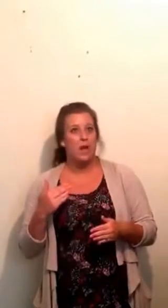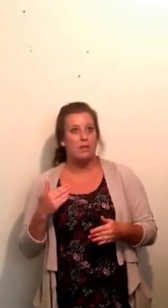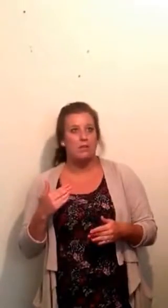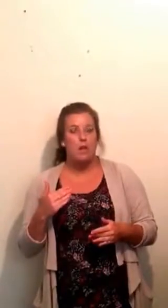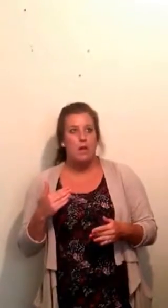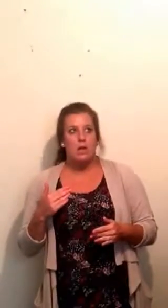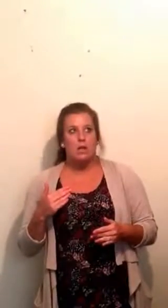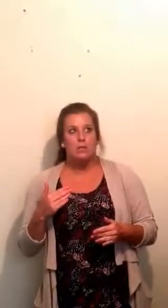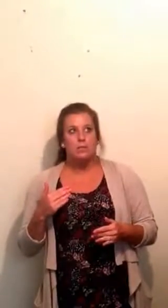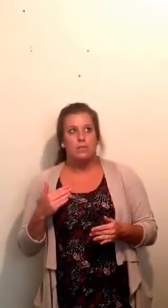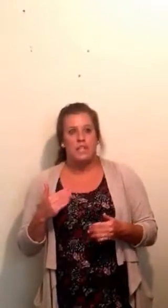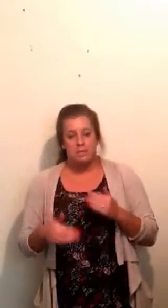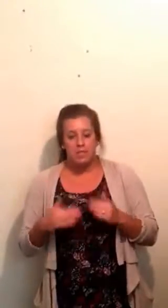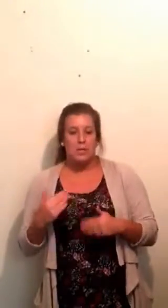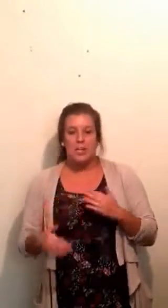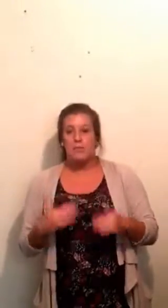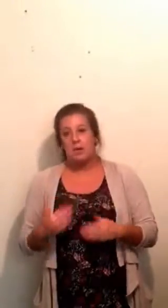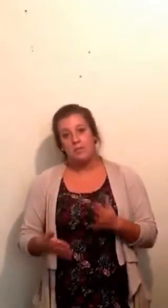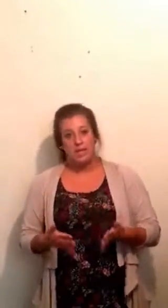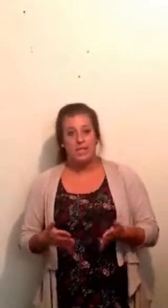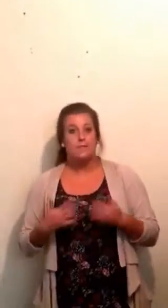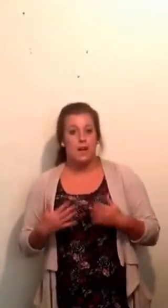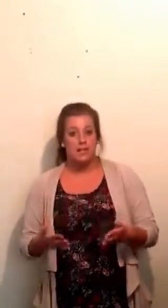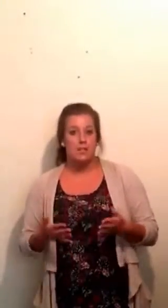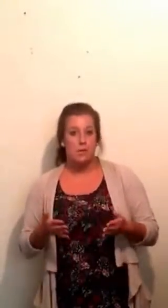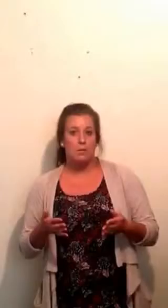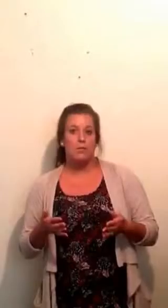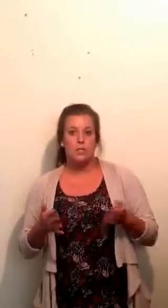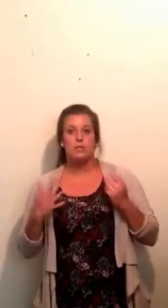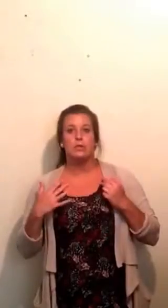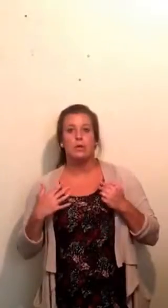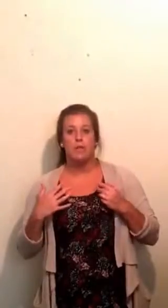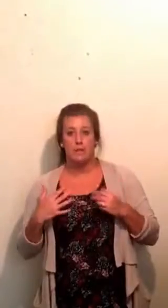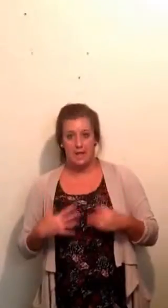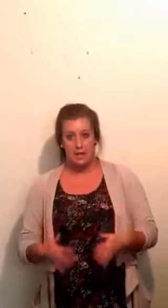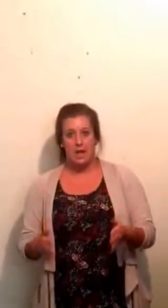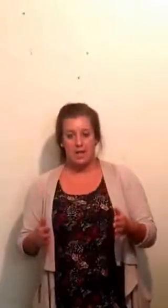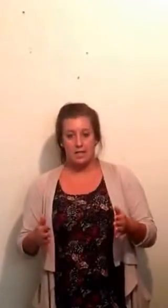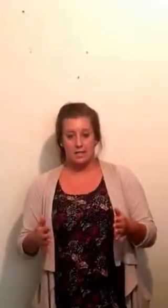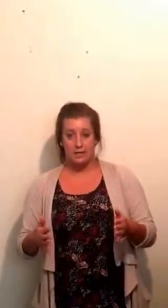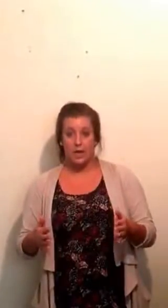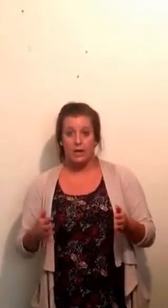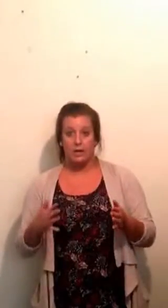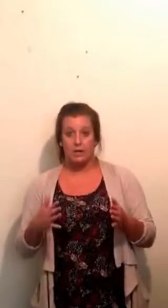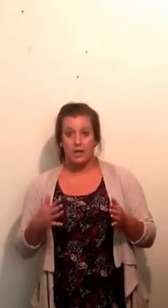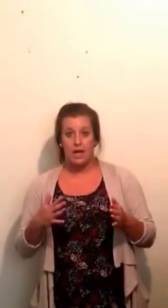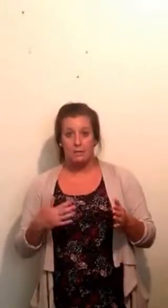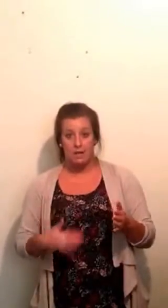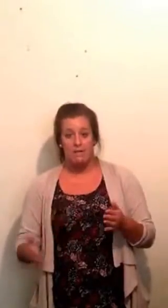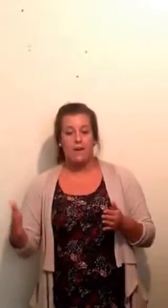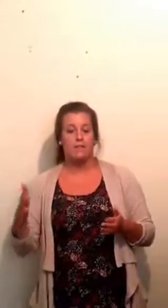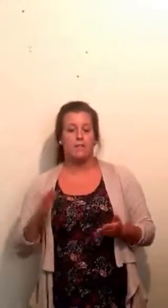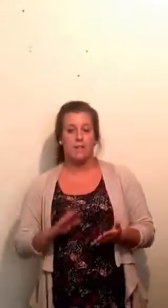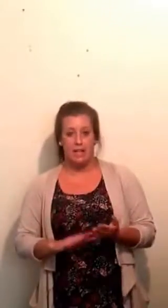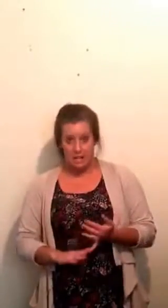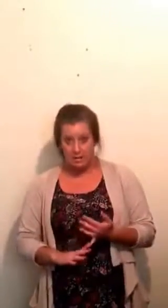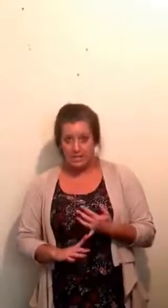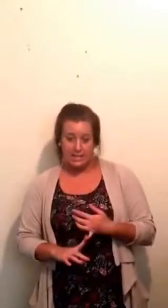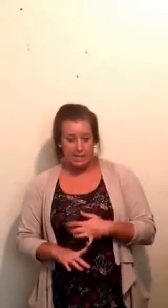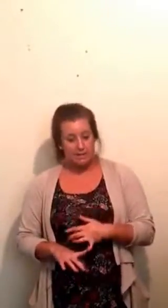of steps do we need to put in place for us to be able to then go ahead and deliver and be effective in using